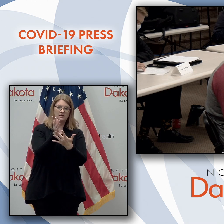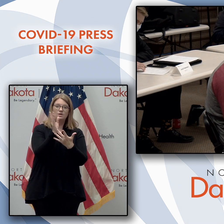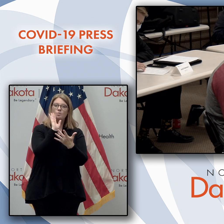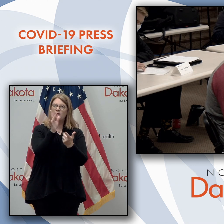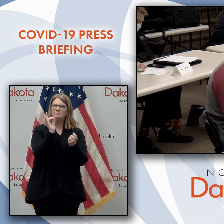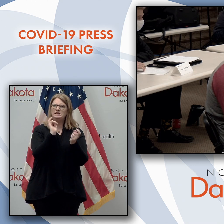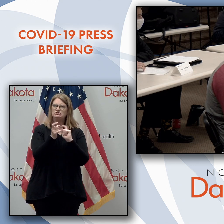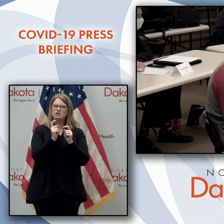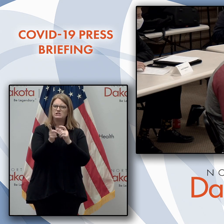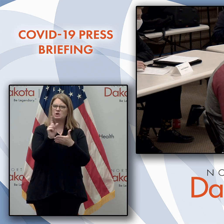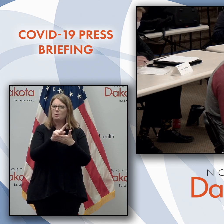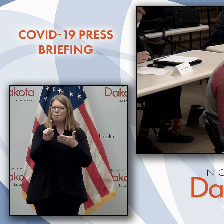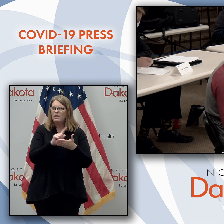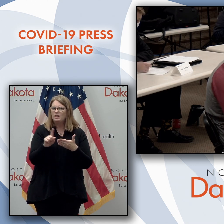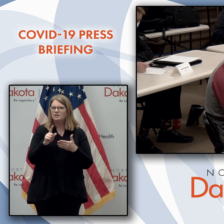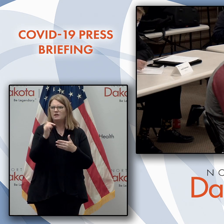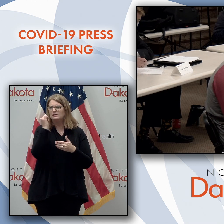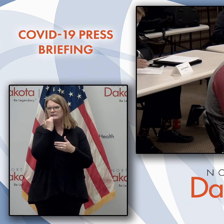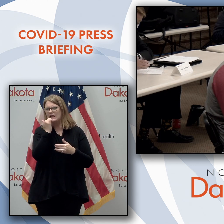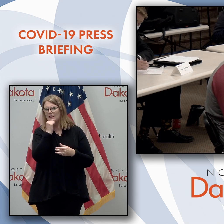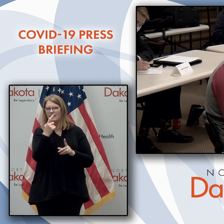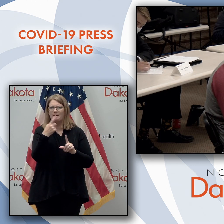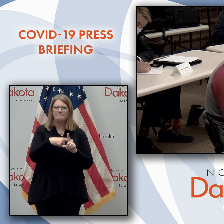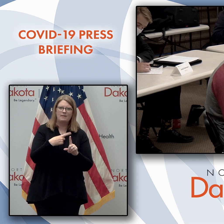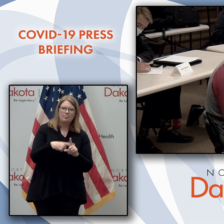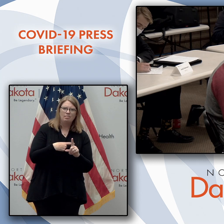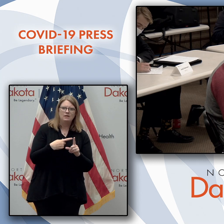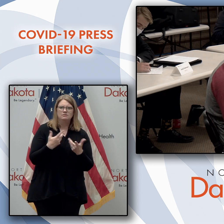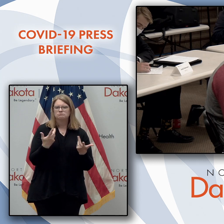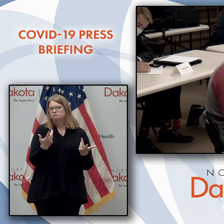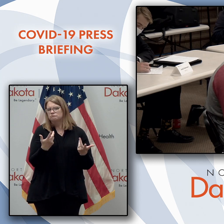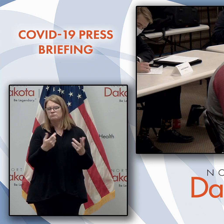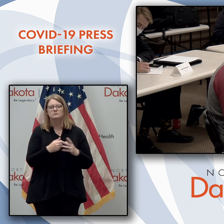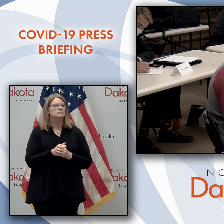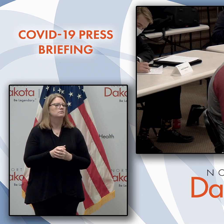month? I guess how often would those be adjusted?